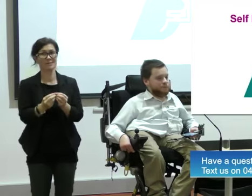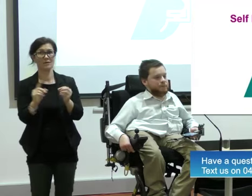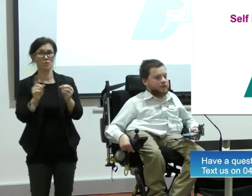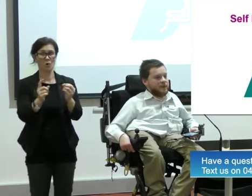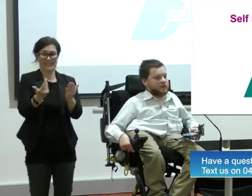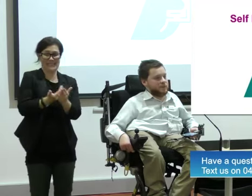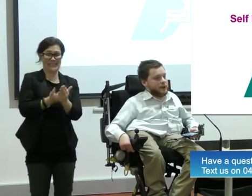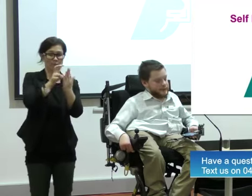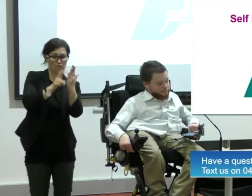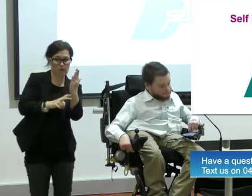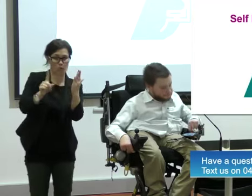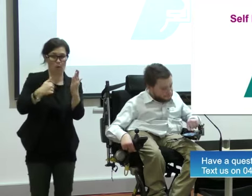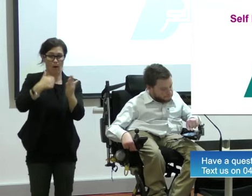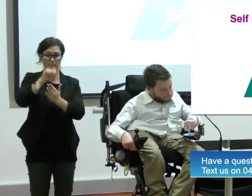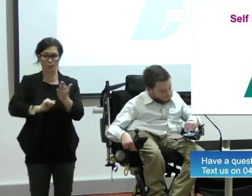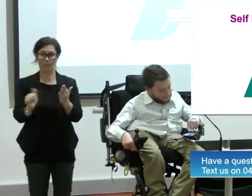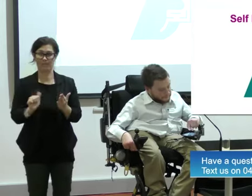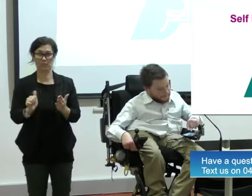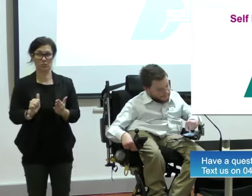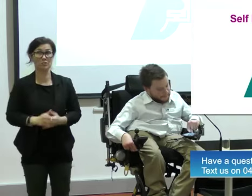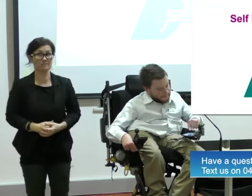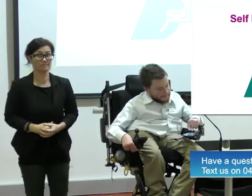records of the things that you buy.